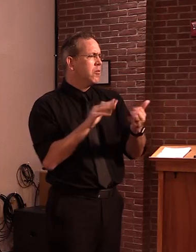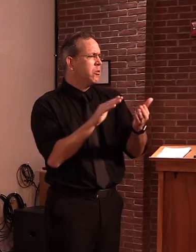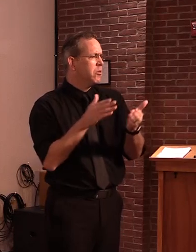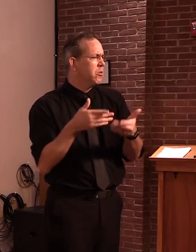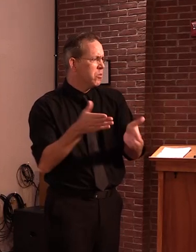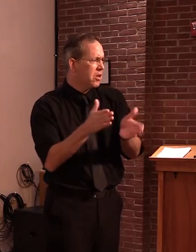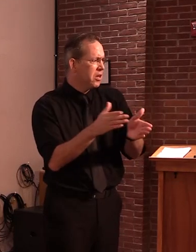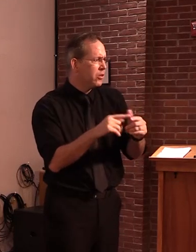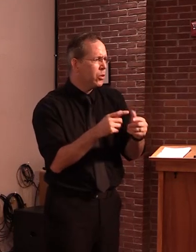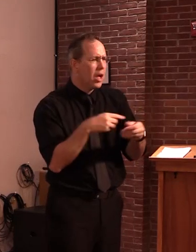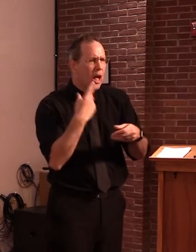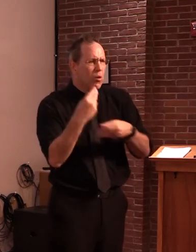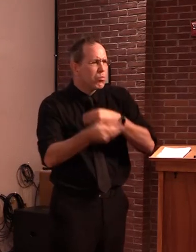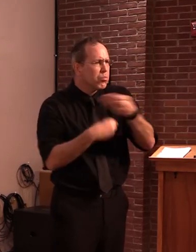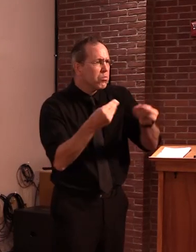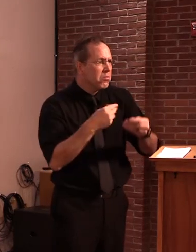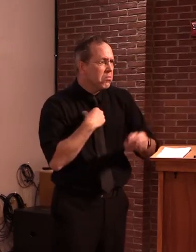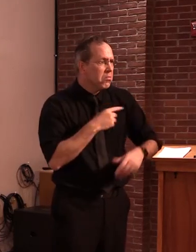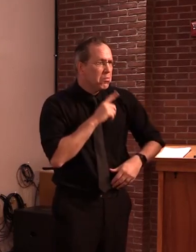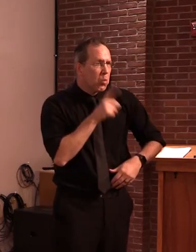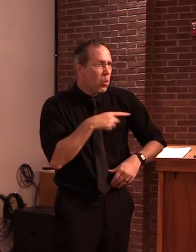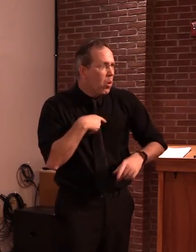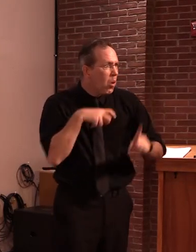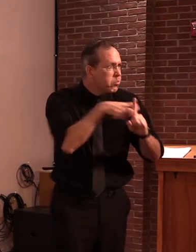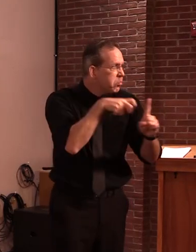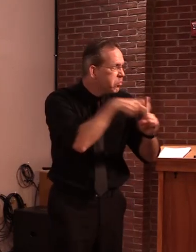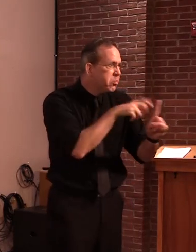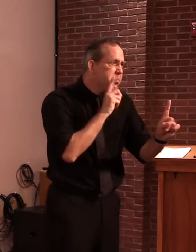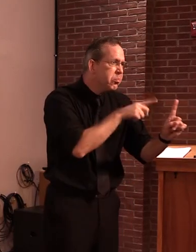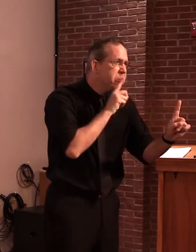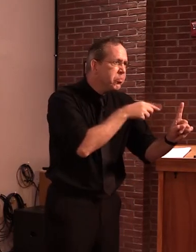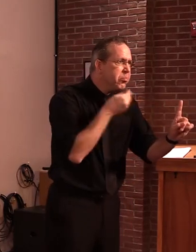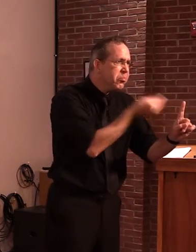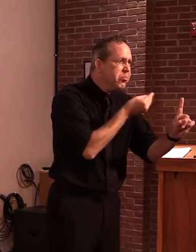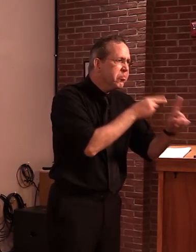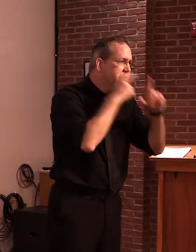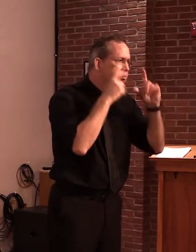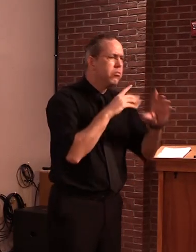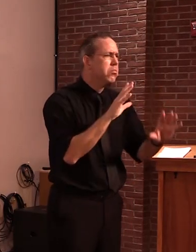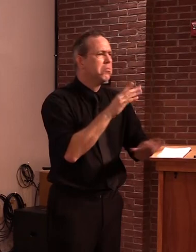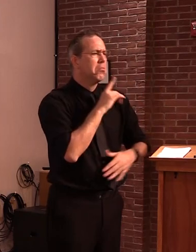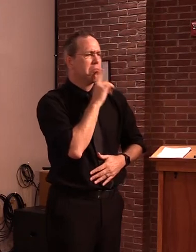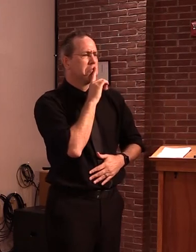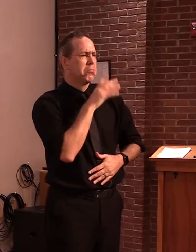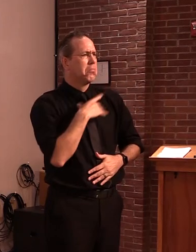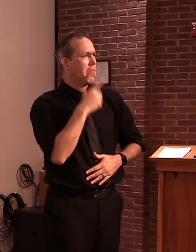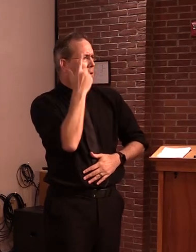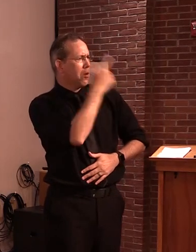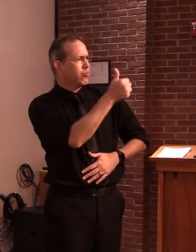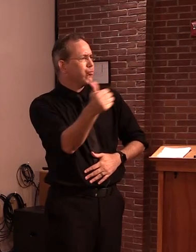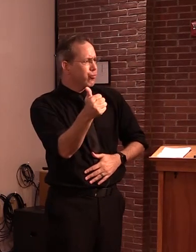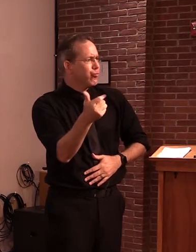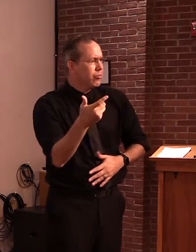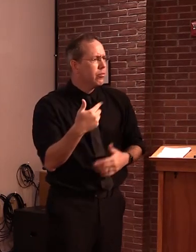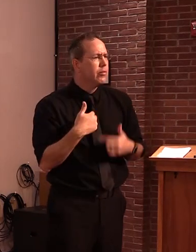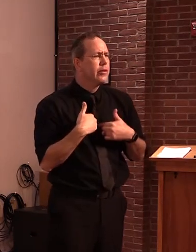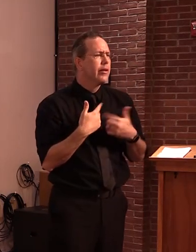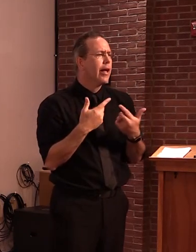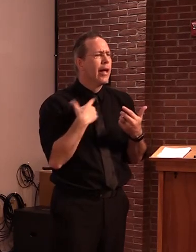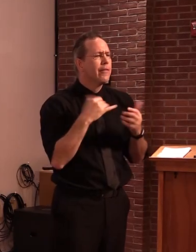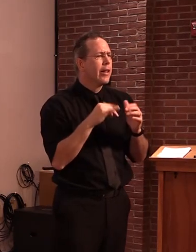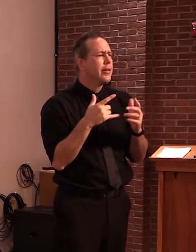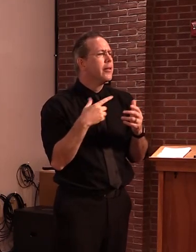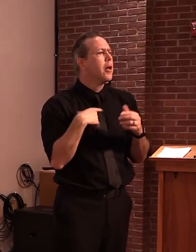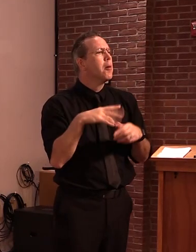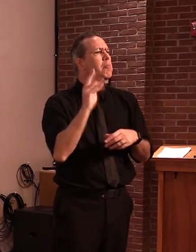local communities how they want it. You could have a distribution day at a local fire department or rescue squad. You could have